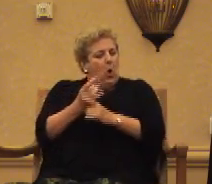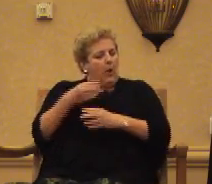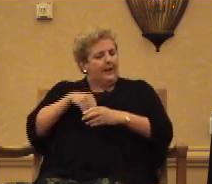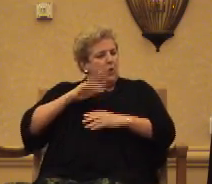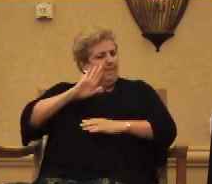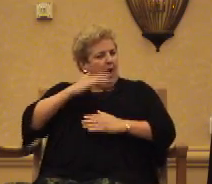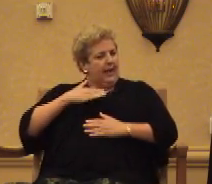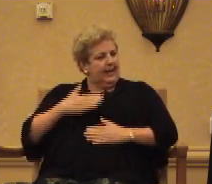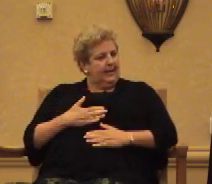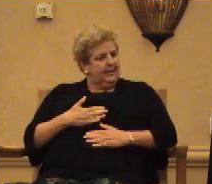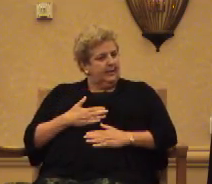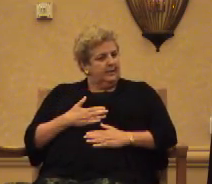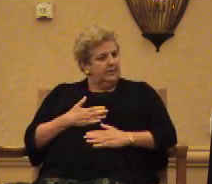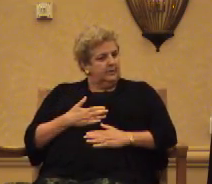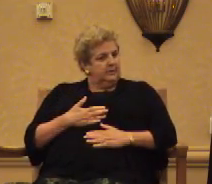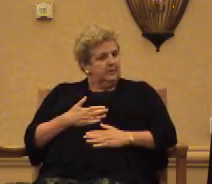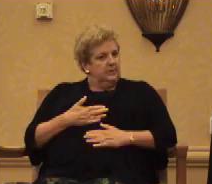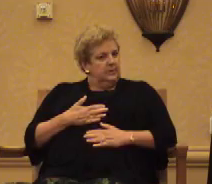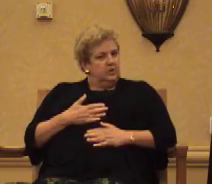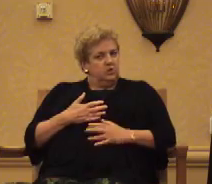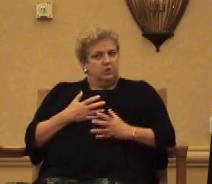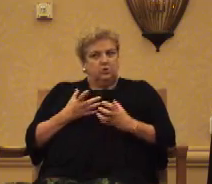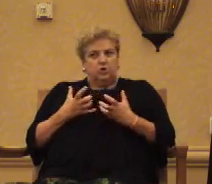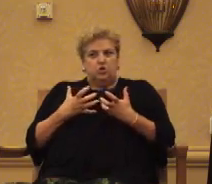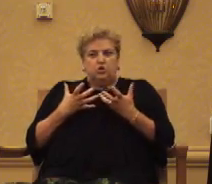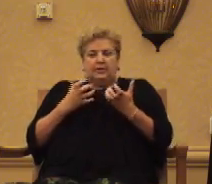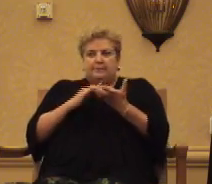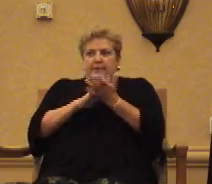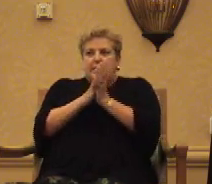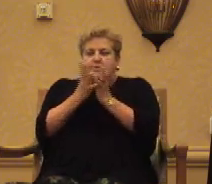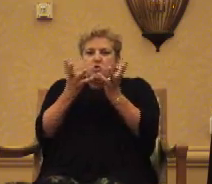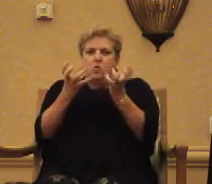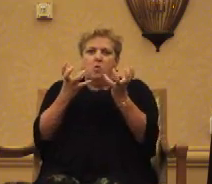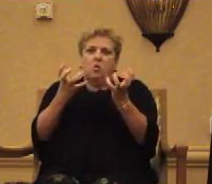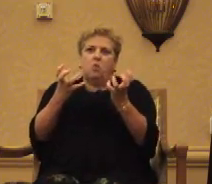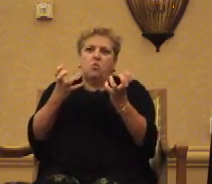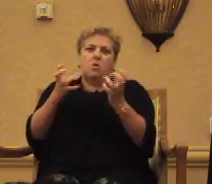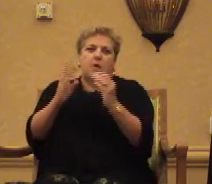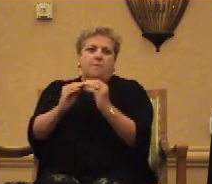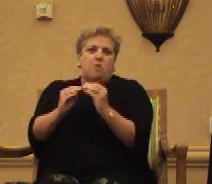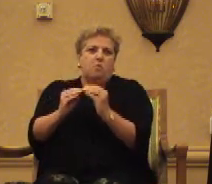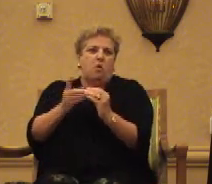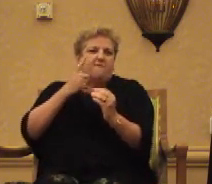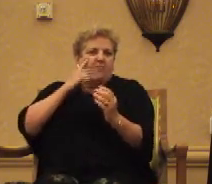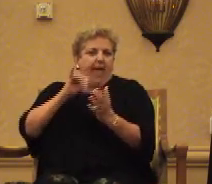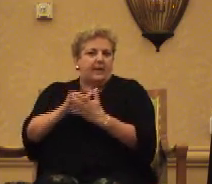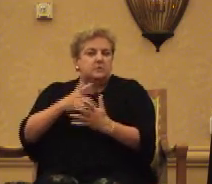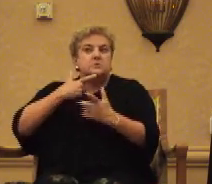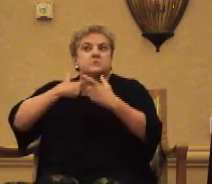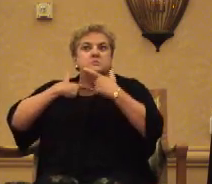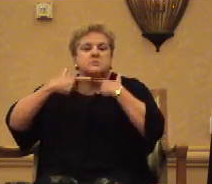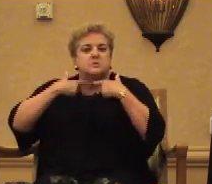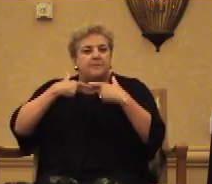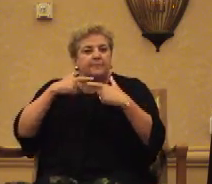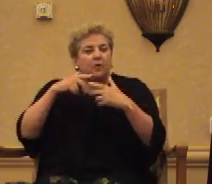Do you break out in an irresistible yearning for more of that effect? And that, Dr. Silkworth says, defines